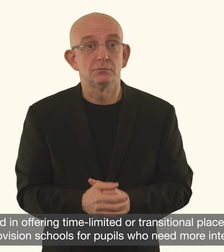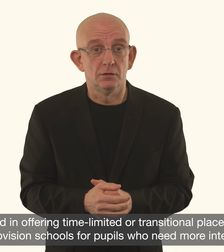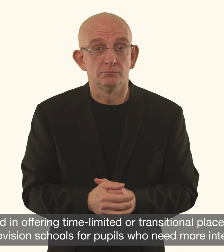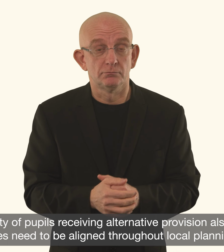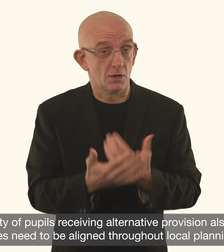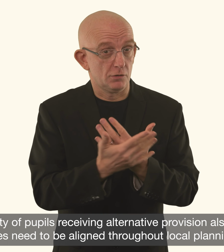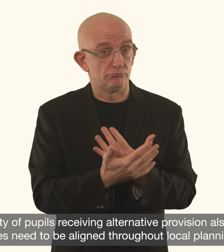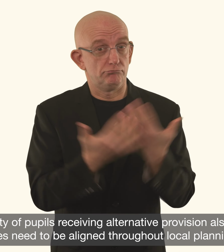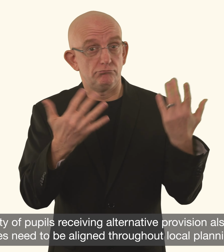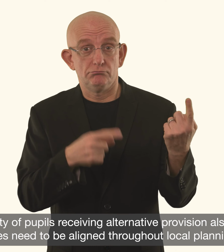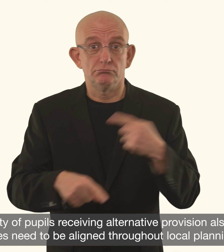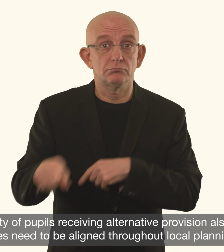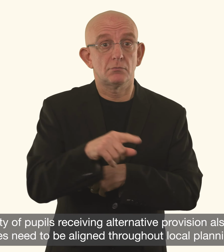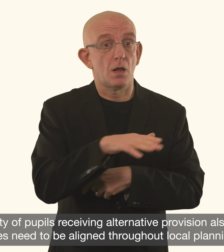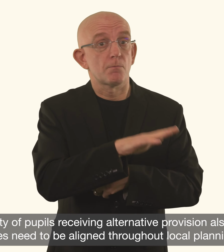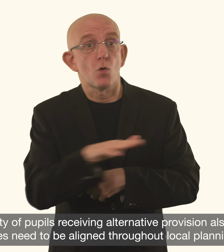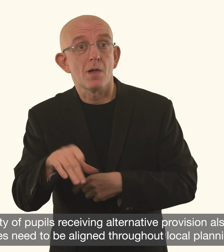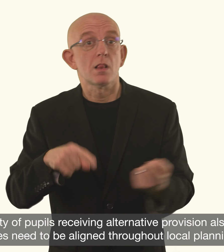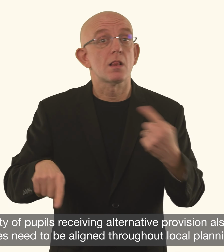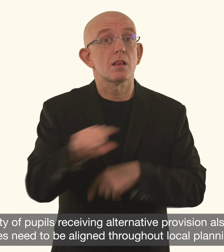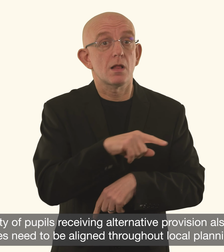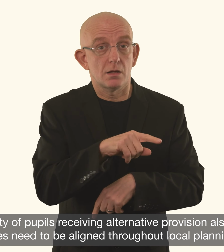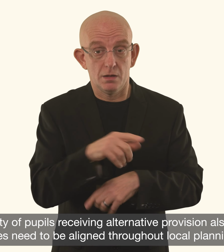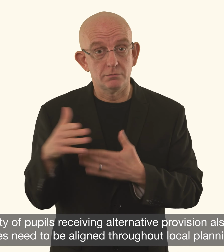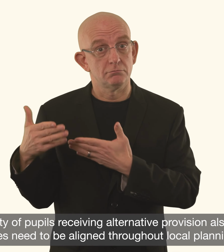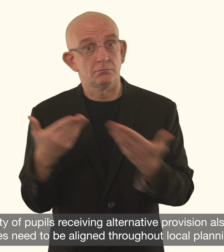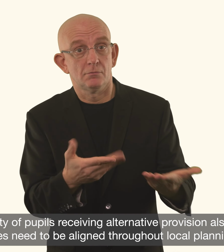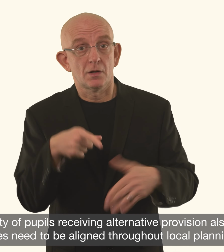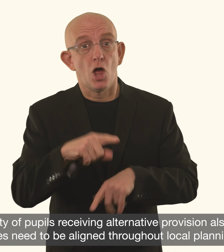The vast majority of pupils receiving alternative provision also have Send.